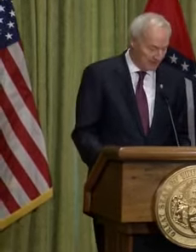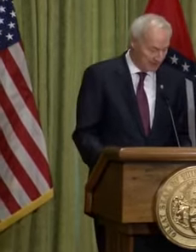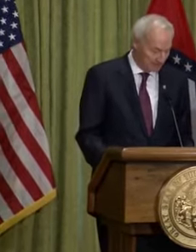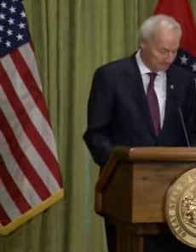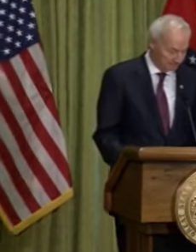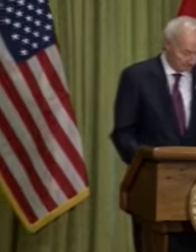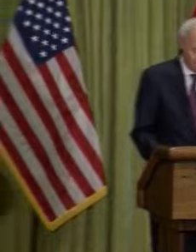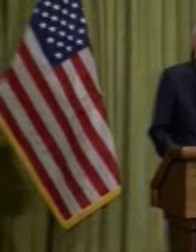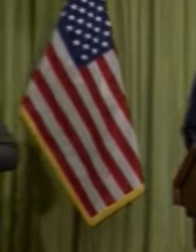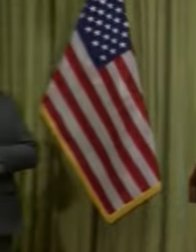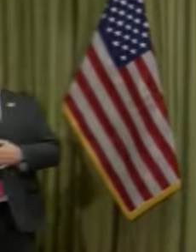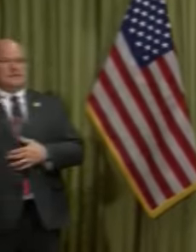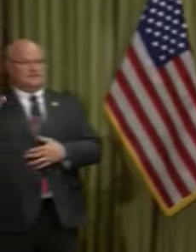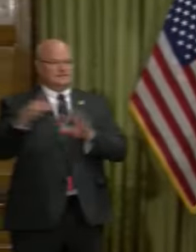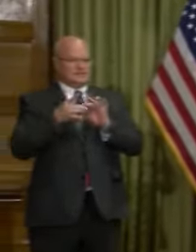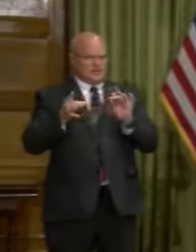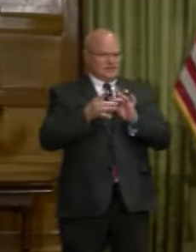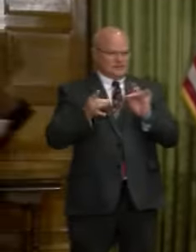his comments.